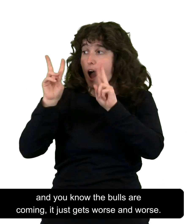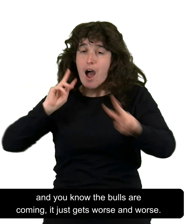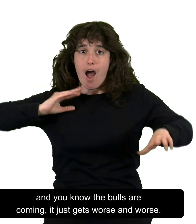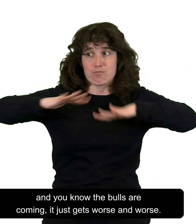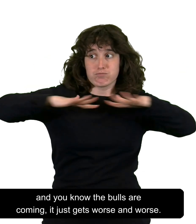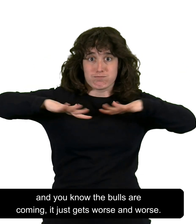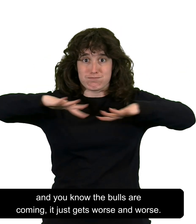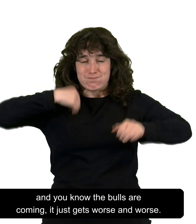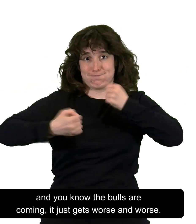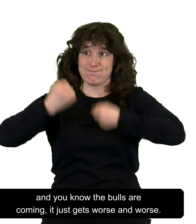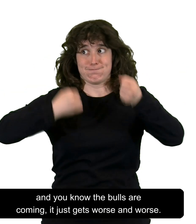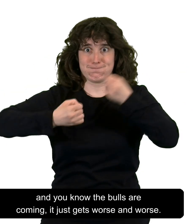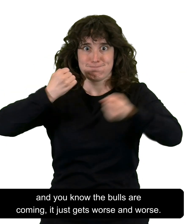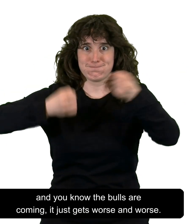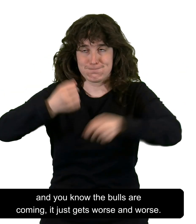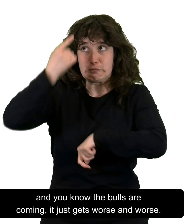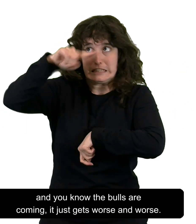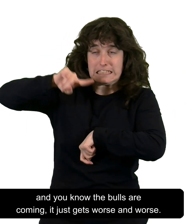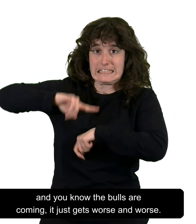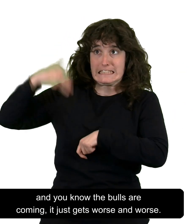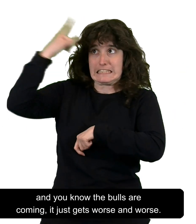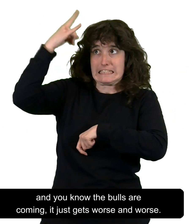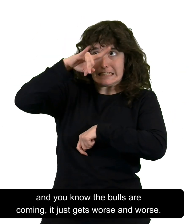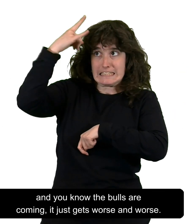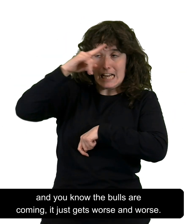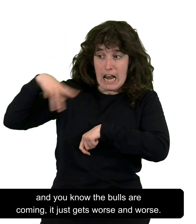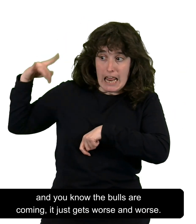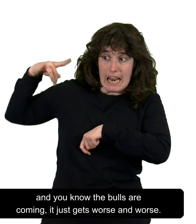coming, it just gets worse and worse.